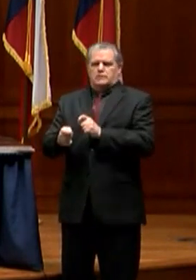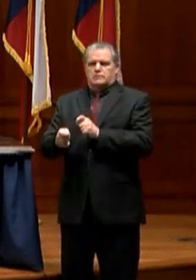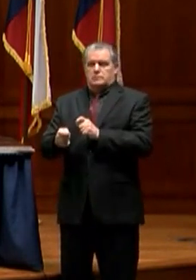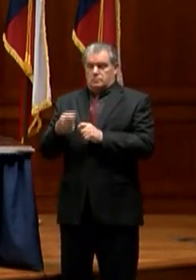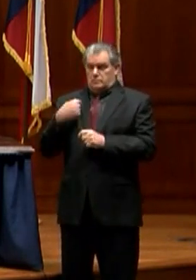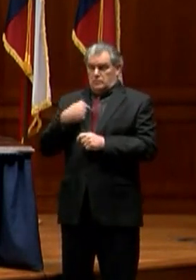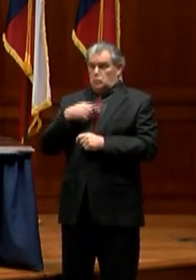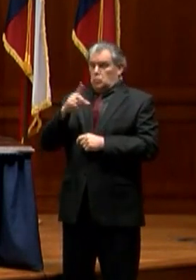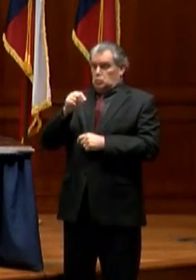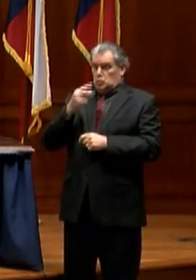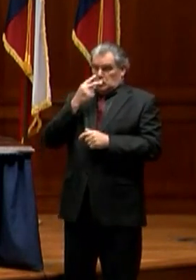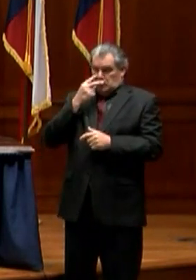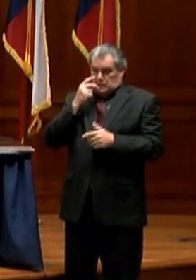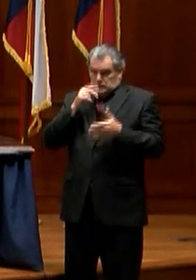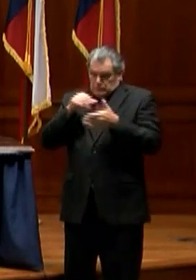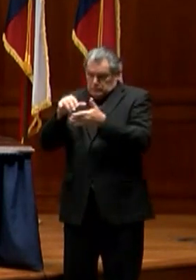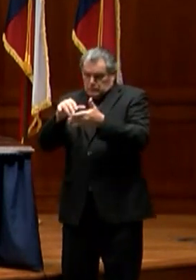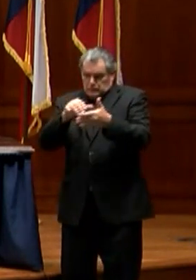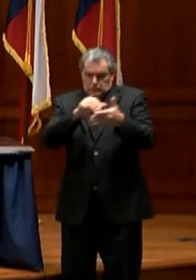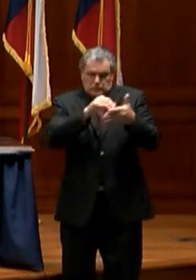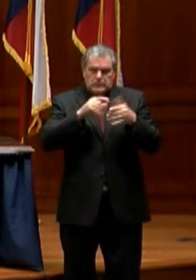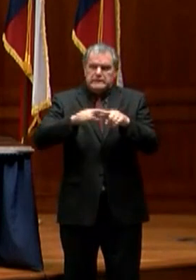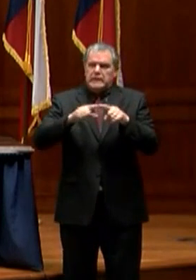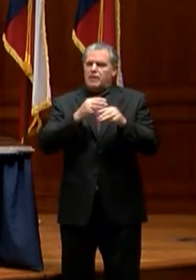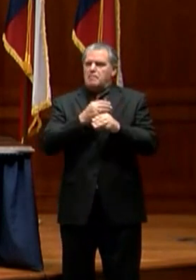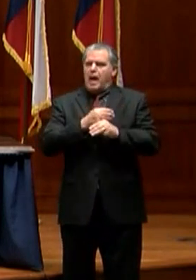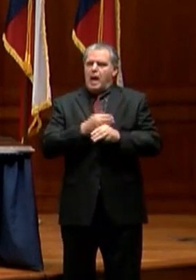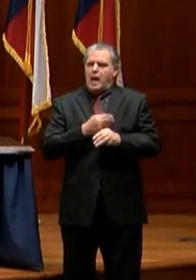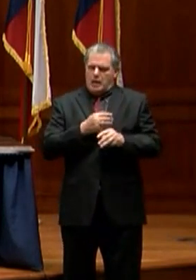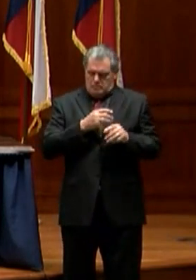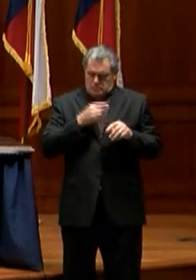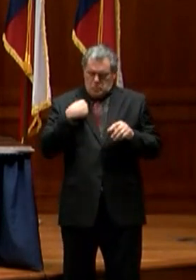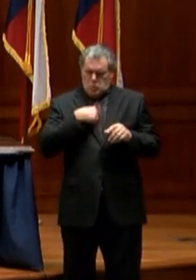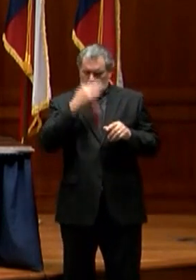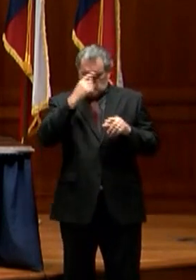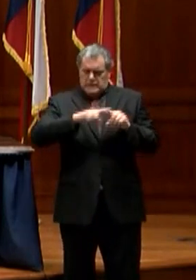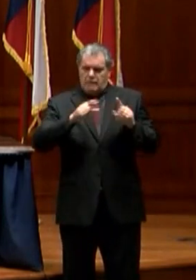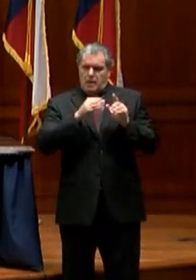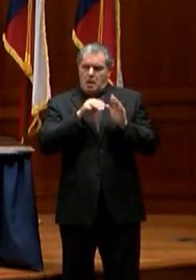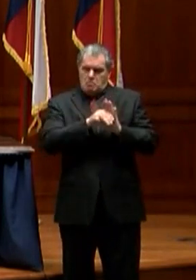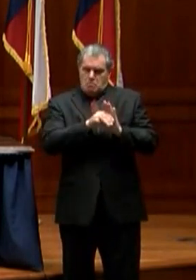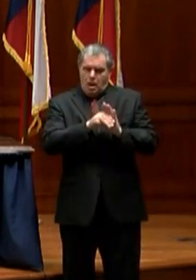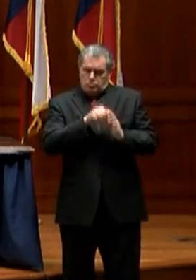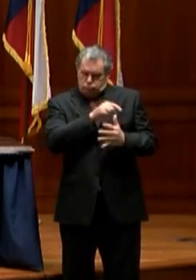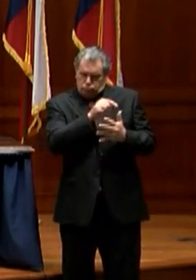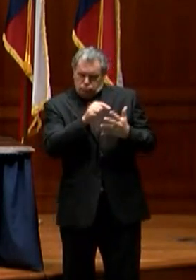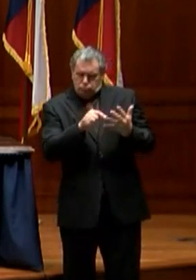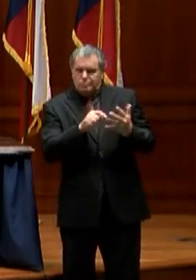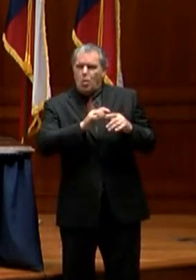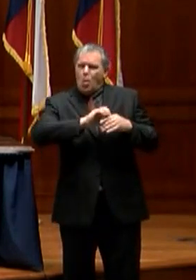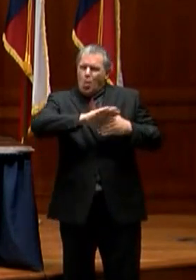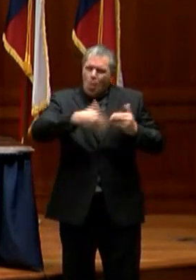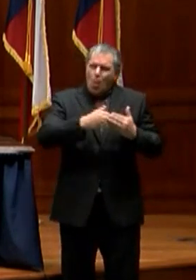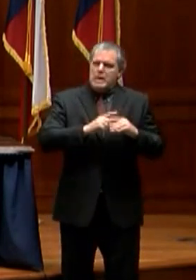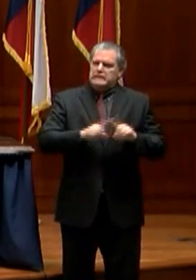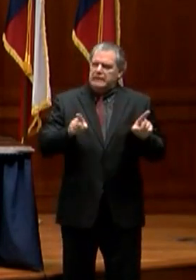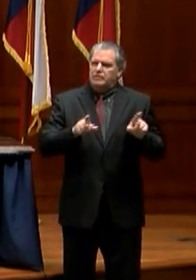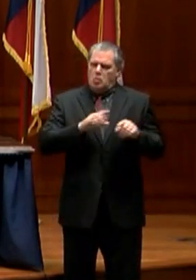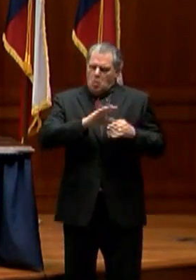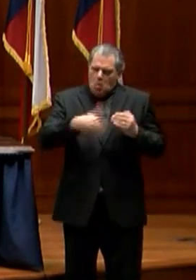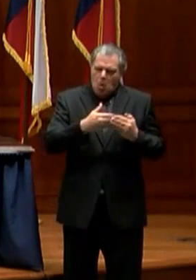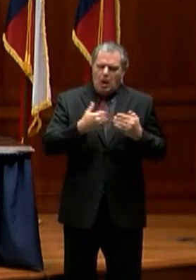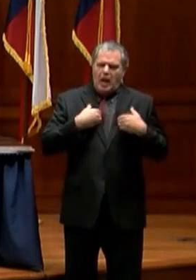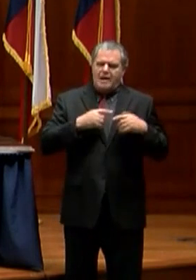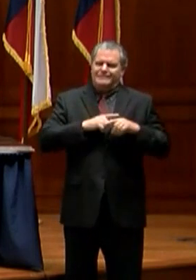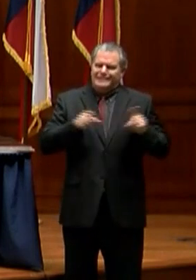many different models. We know that they have different assumptions. We know that they're all working to refine their models and use the data that's